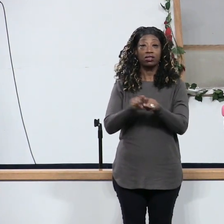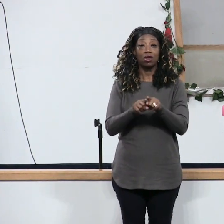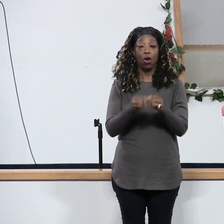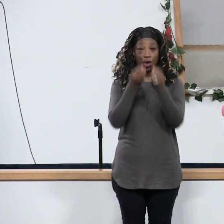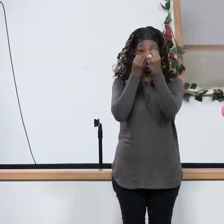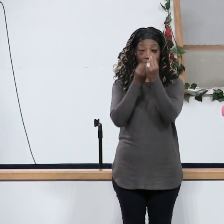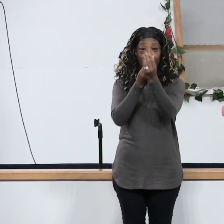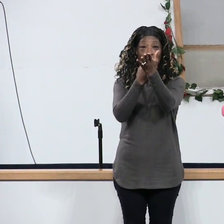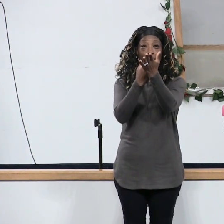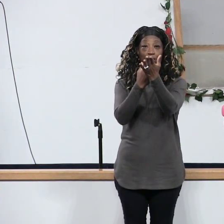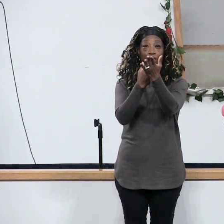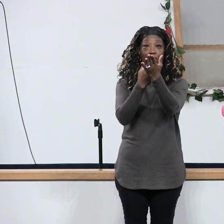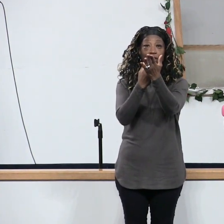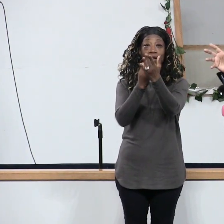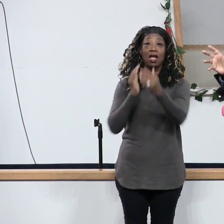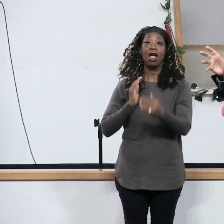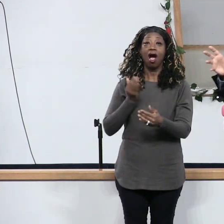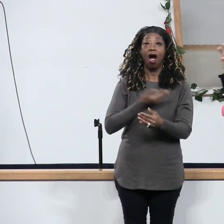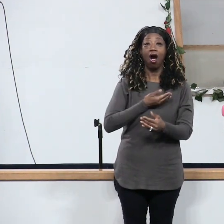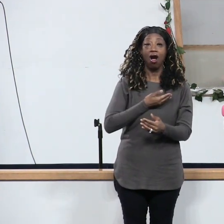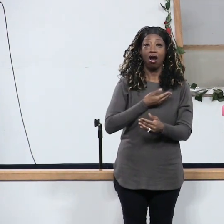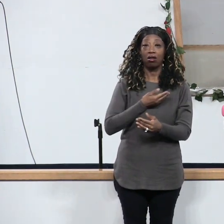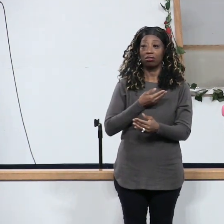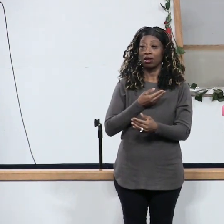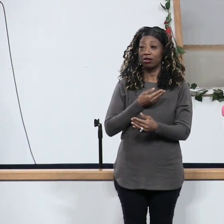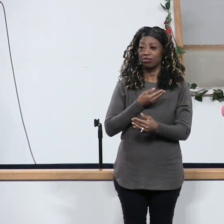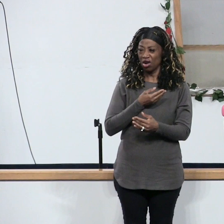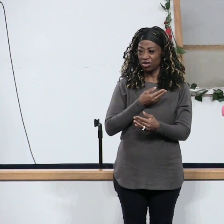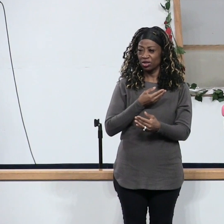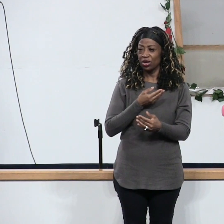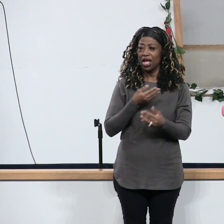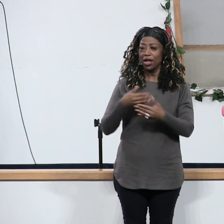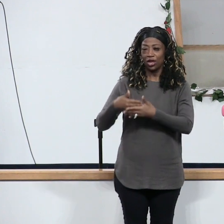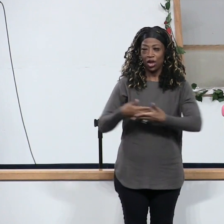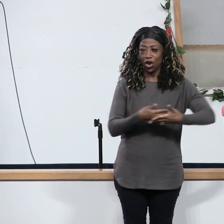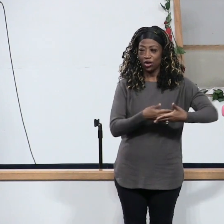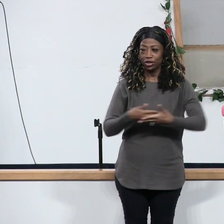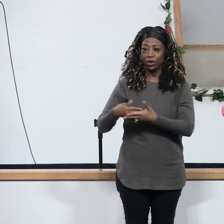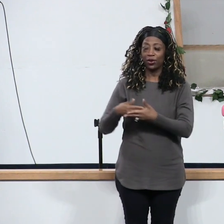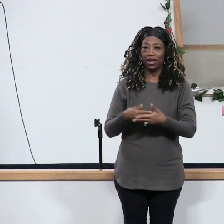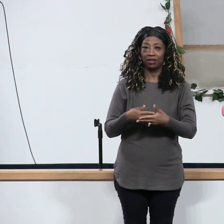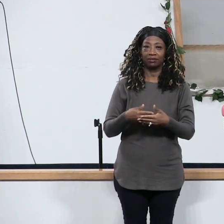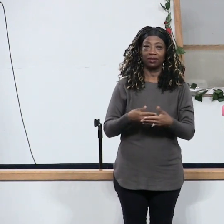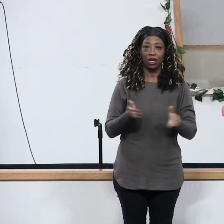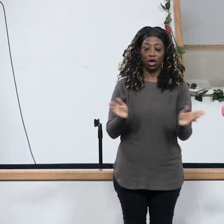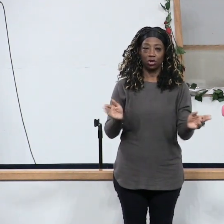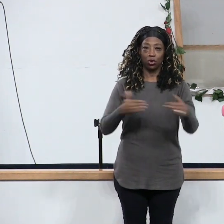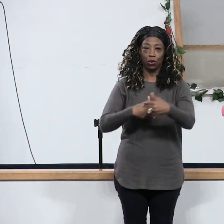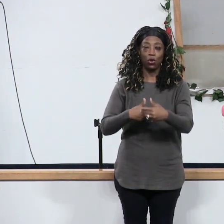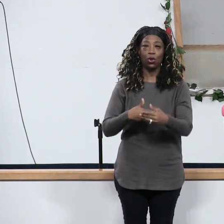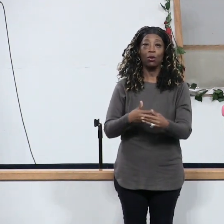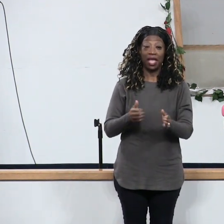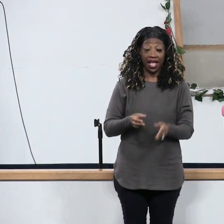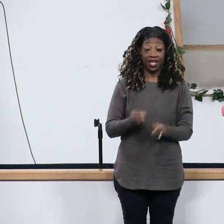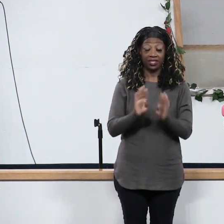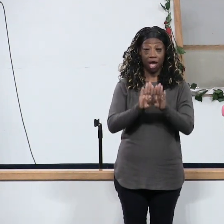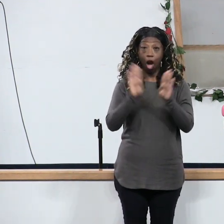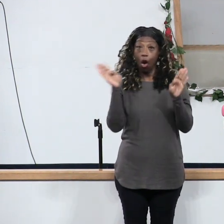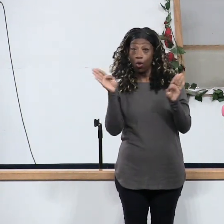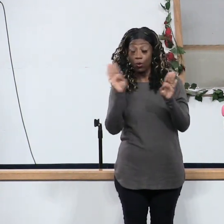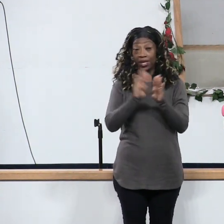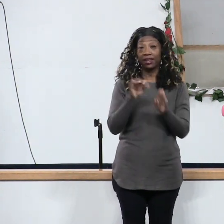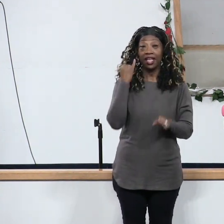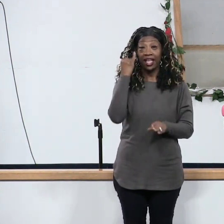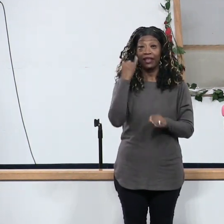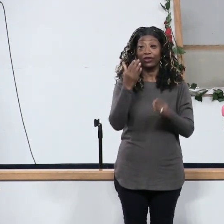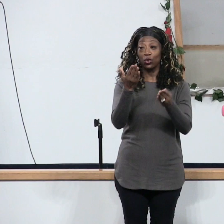that our nursery is open. All right. So if you want to be able to take your children in there, all right,